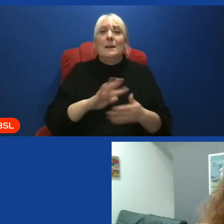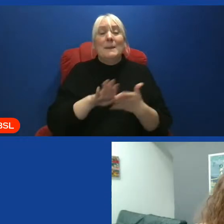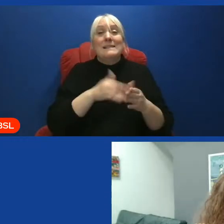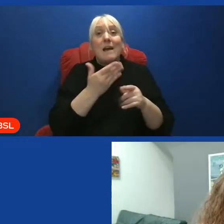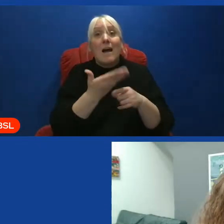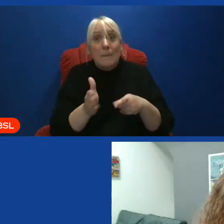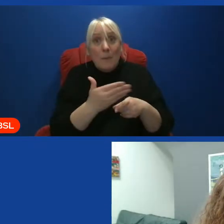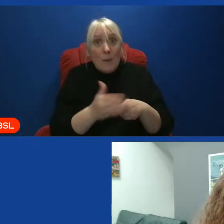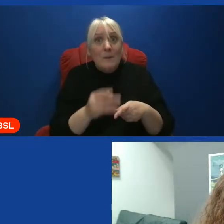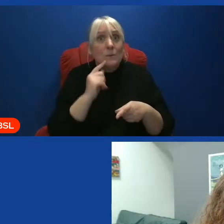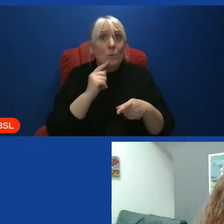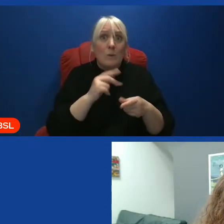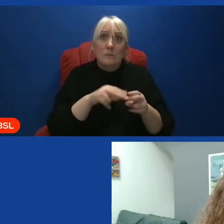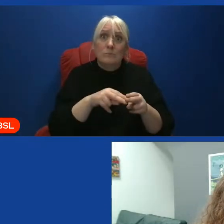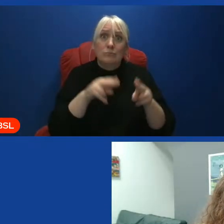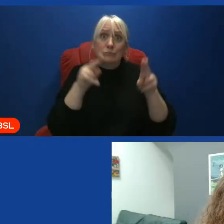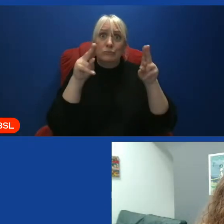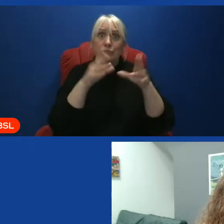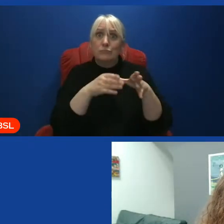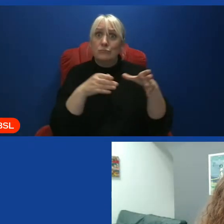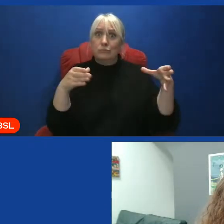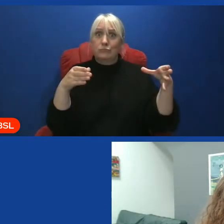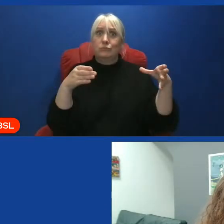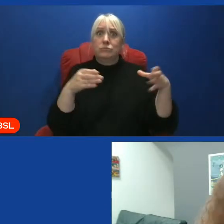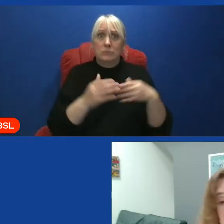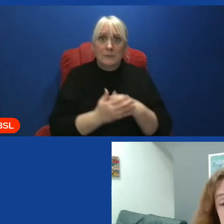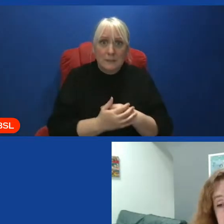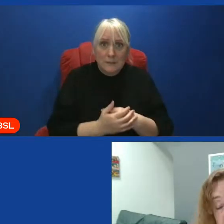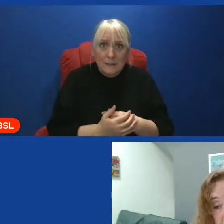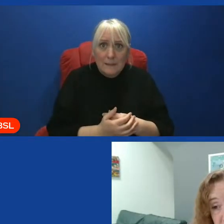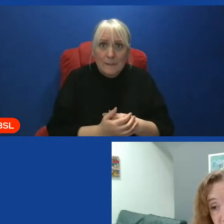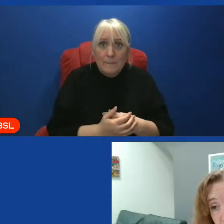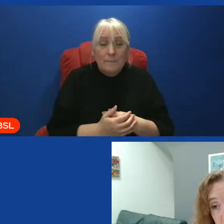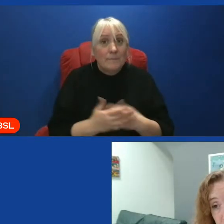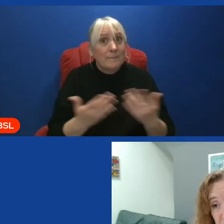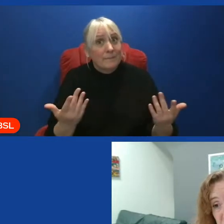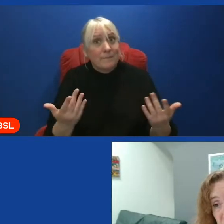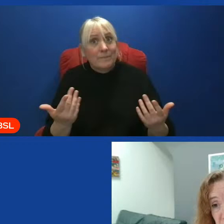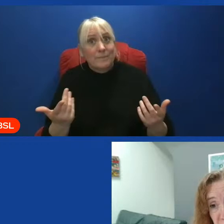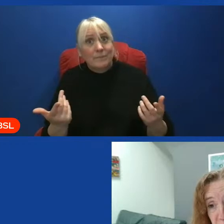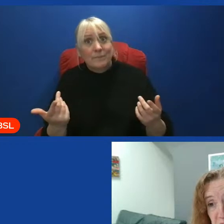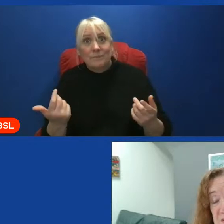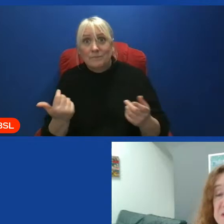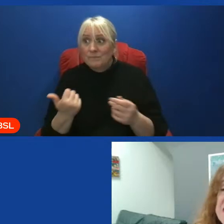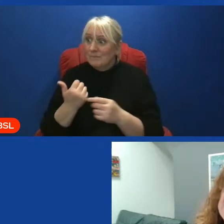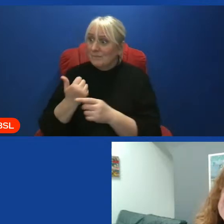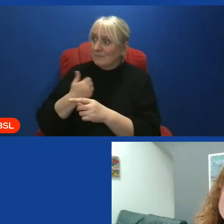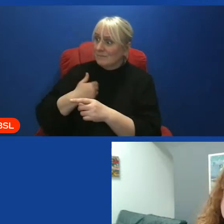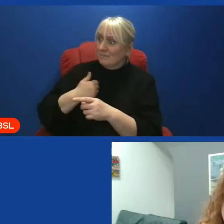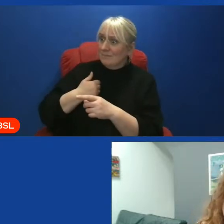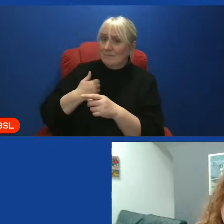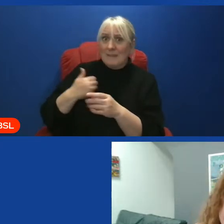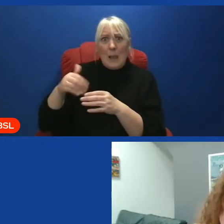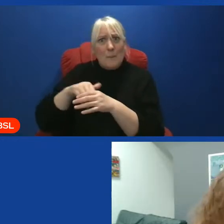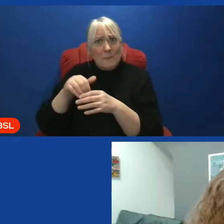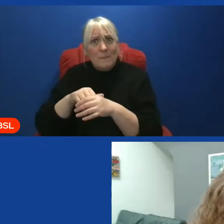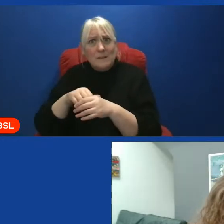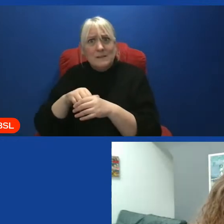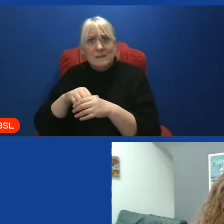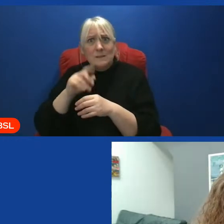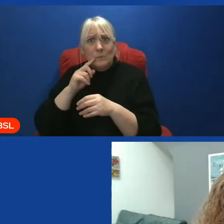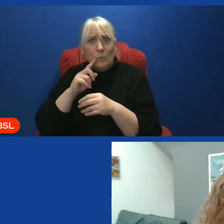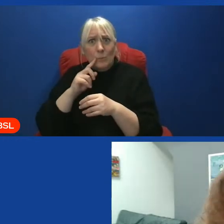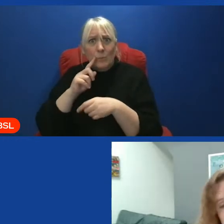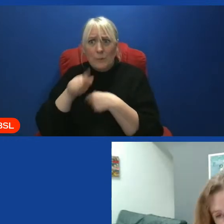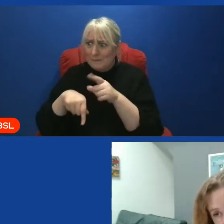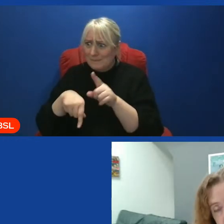time as our members are, if rumours are to be believed, are placed on the dole queue. So we really need to get the